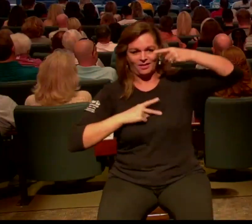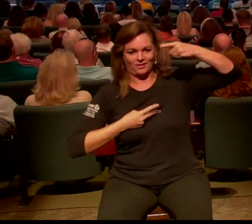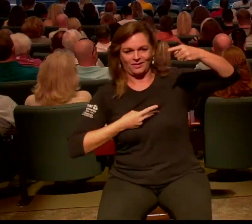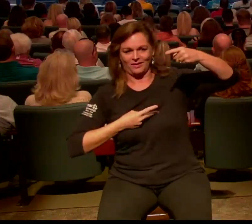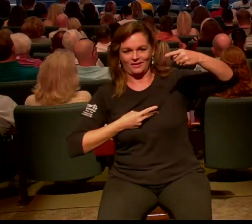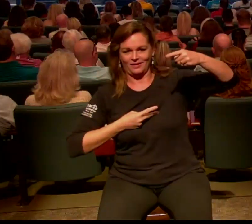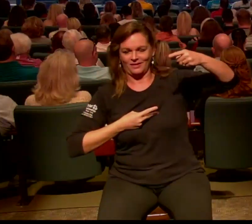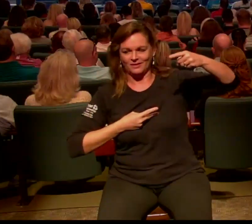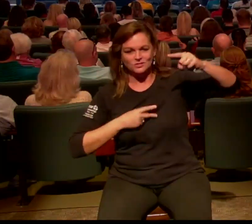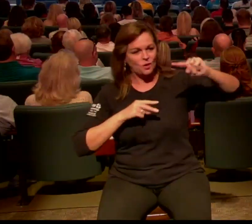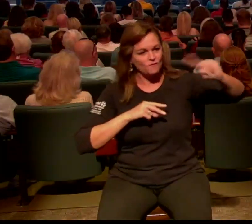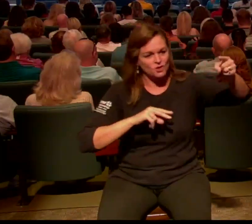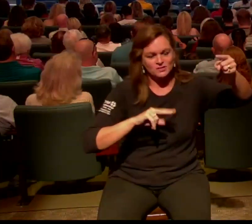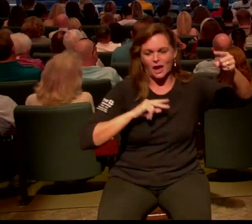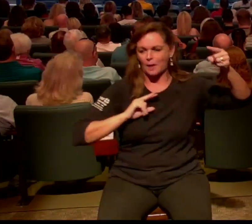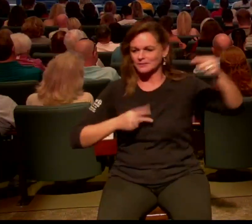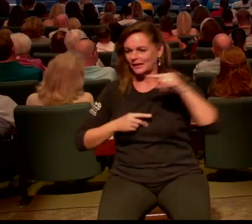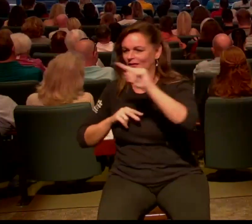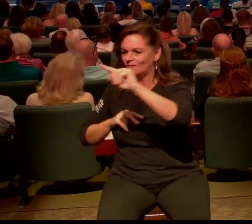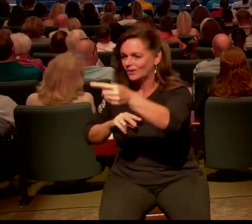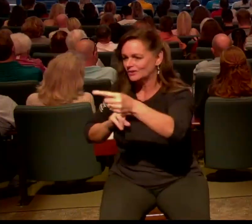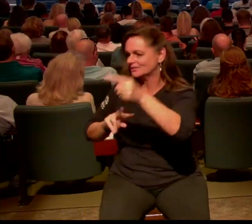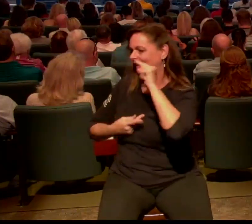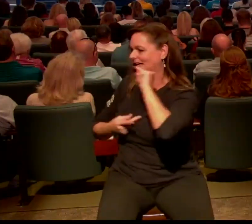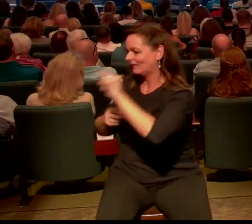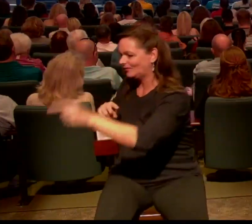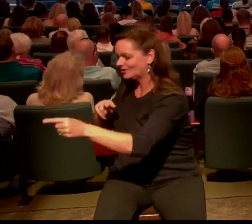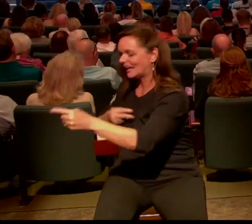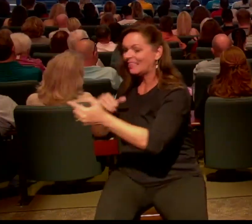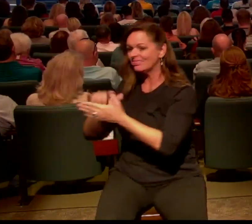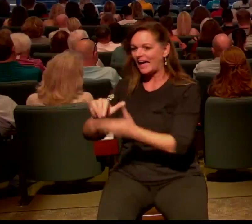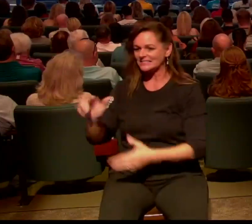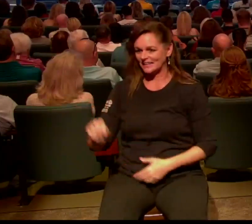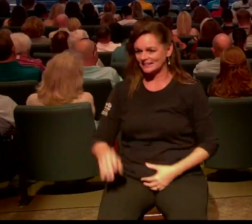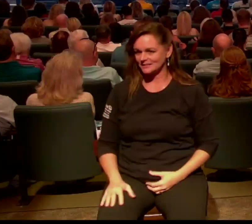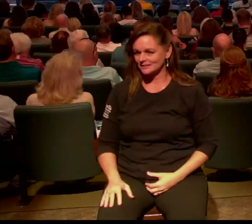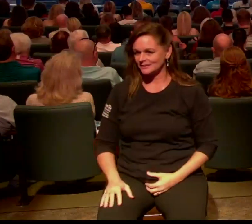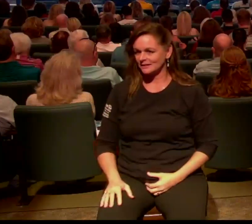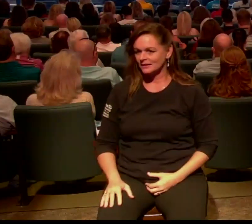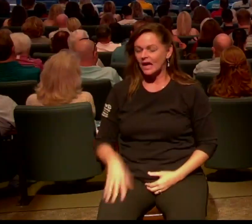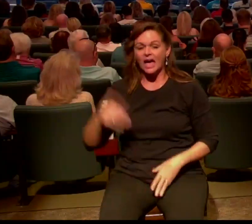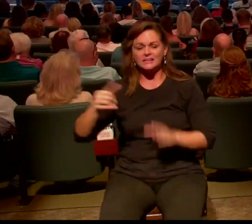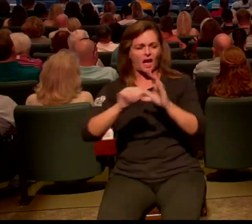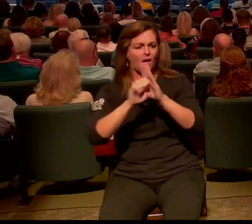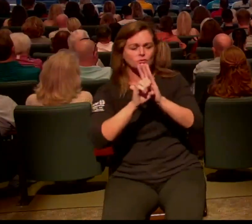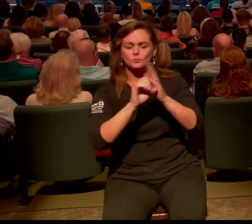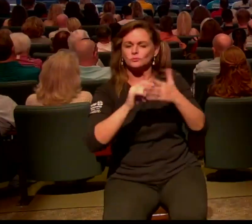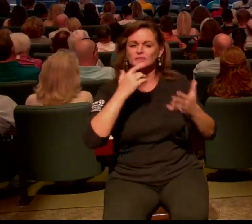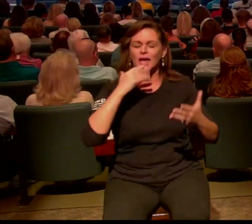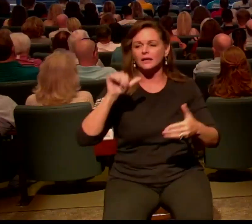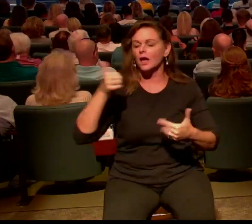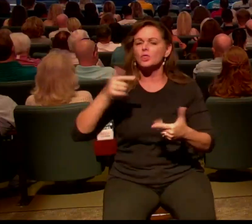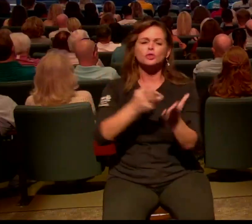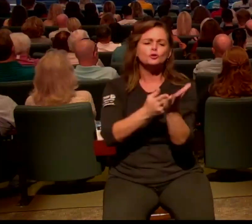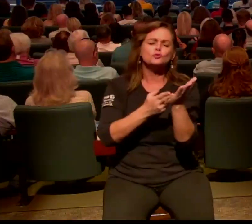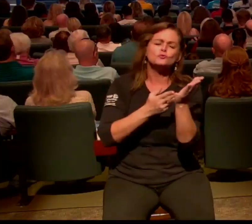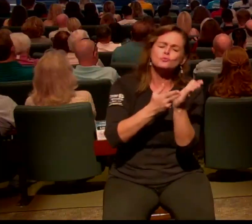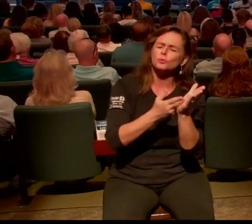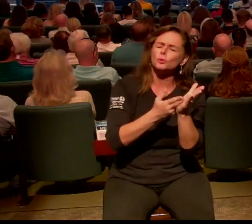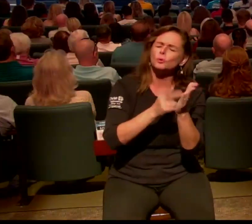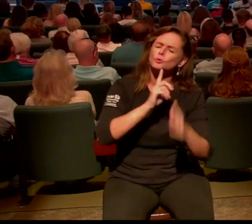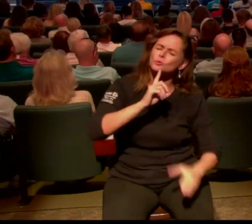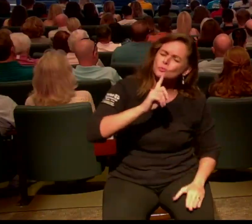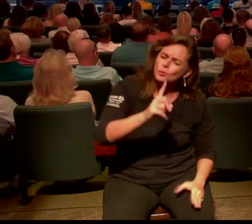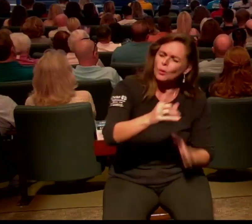Side of Leadership. And again, I'm just a young person and I'm just forming my leadership years. And here's what he said: the true leader